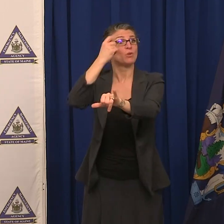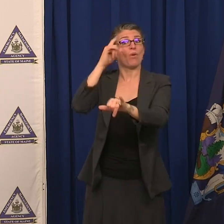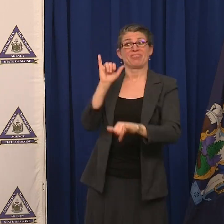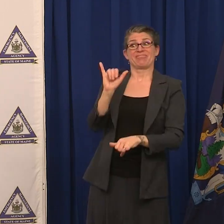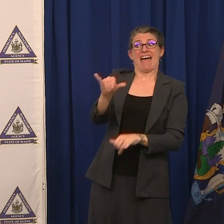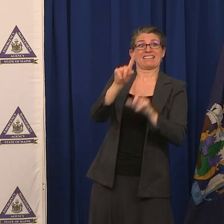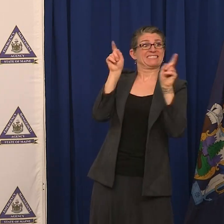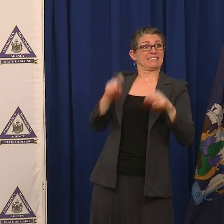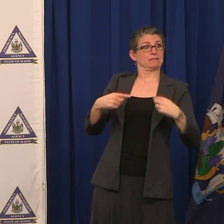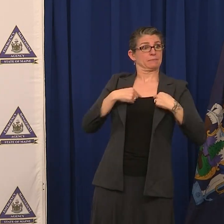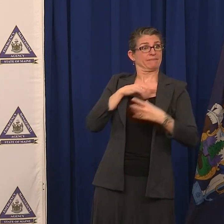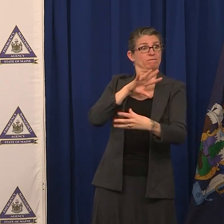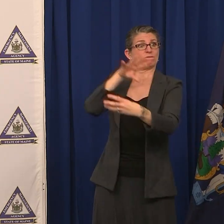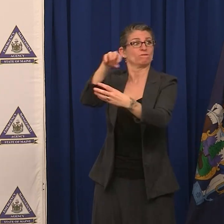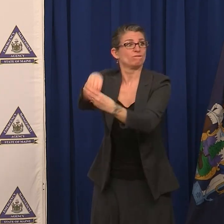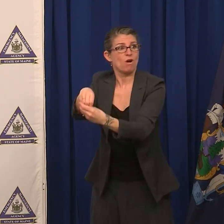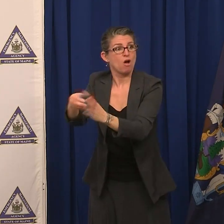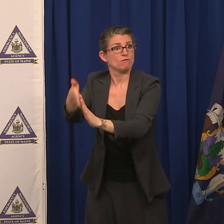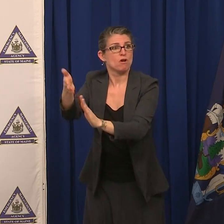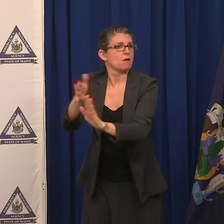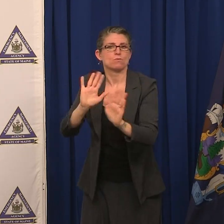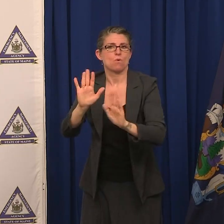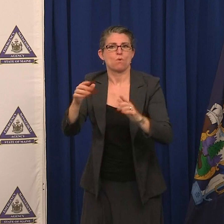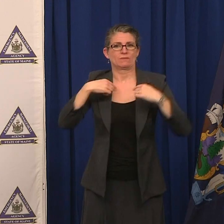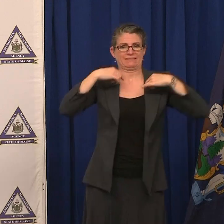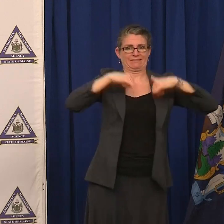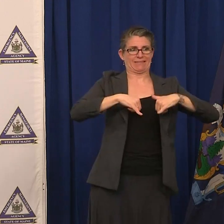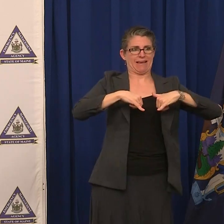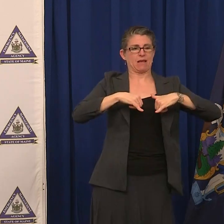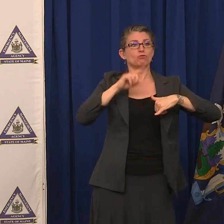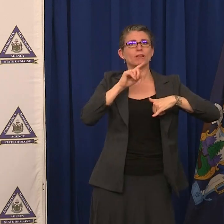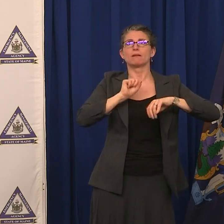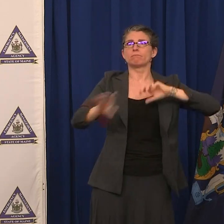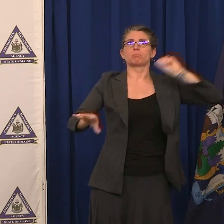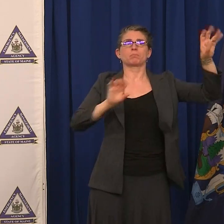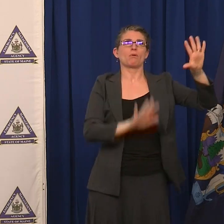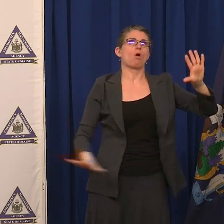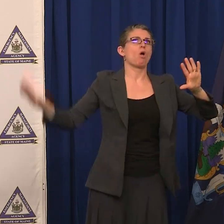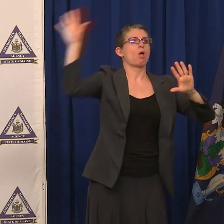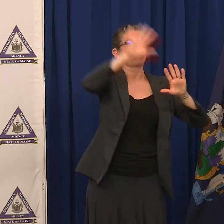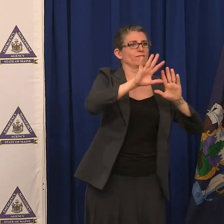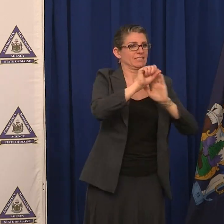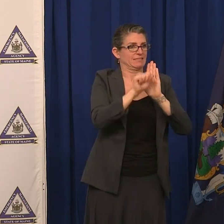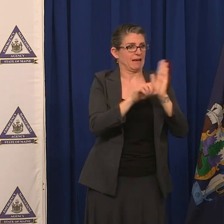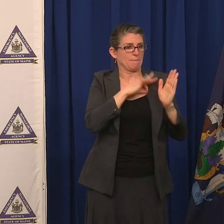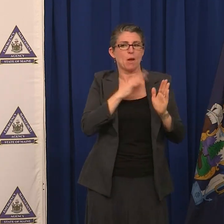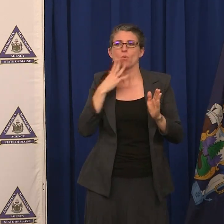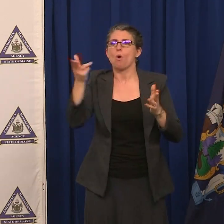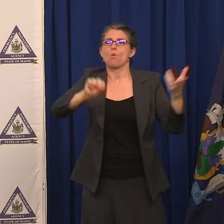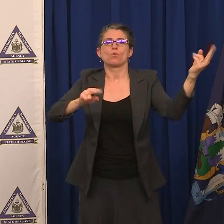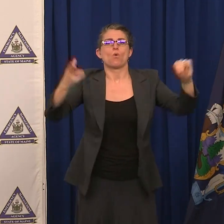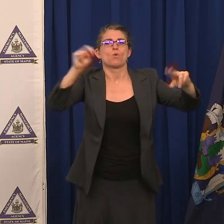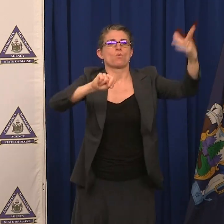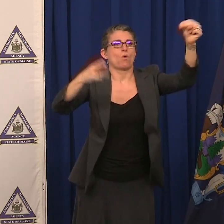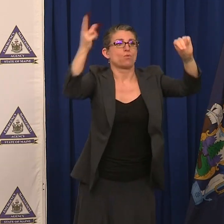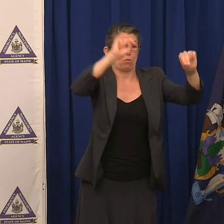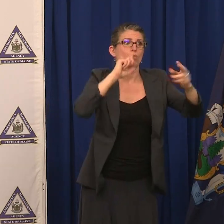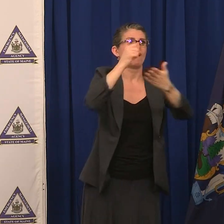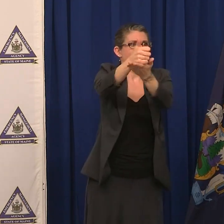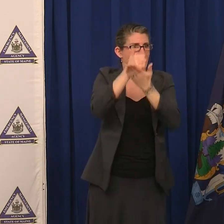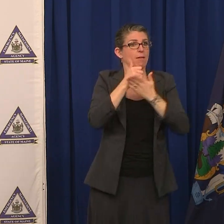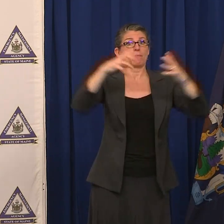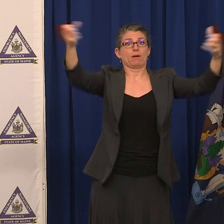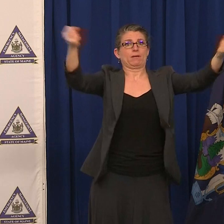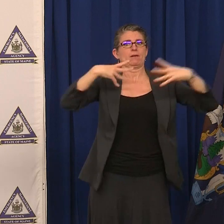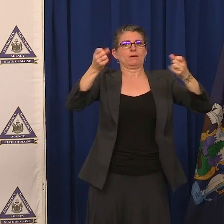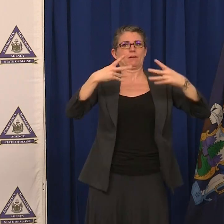thing. This is a situation where multiple bets are on the table. We're taking a multi-layered approach. That's what we want. But for clarity, I just